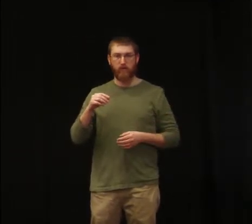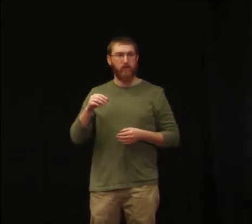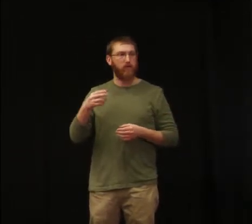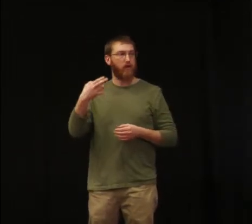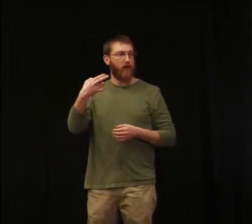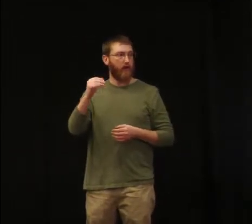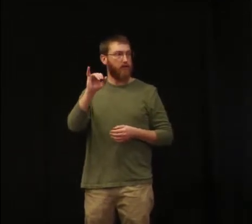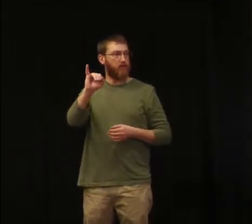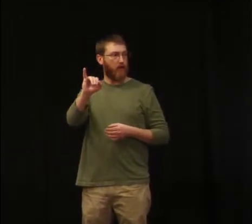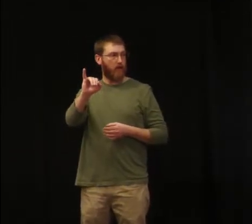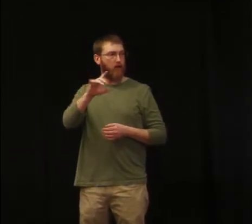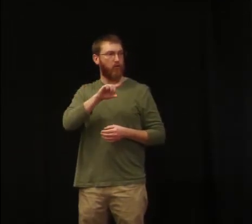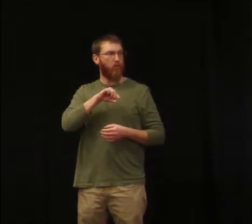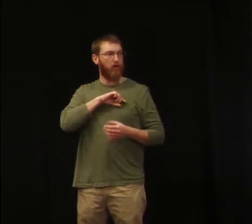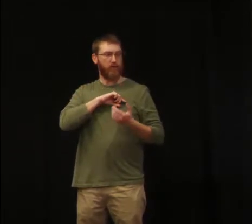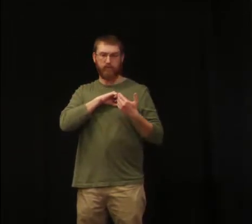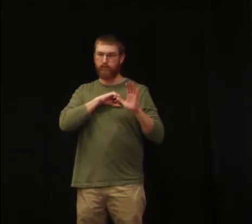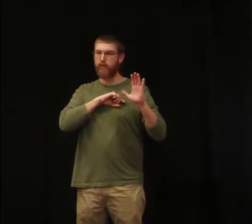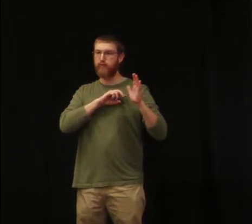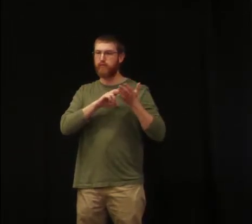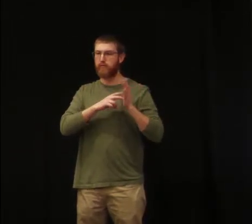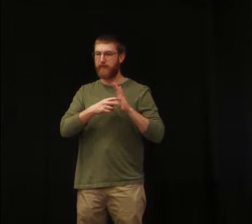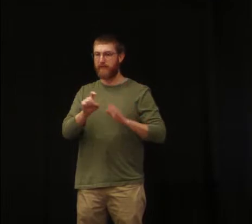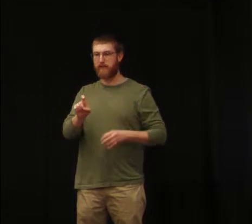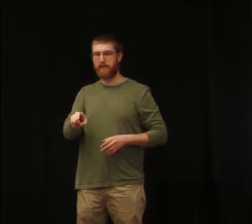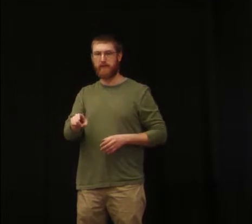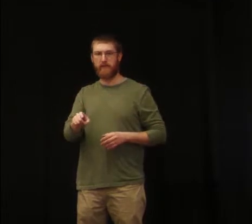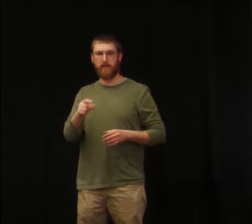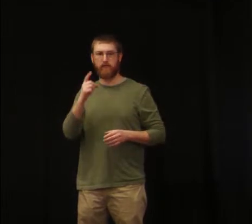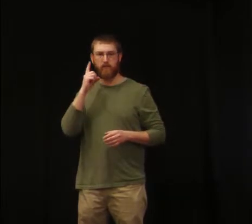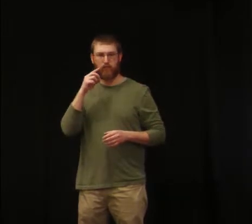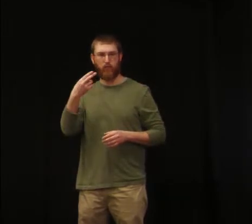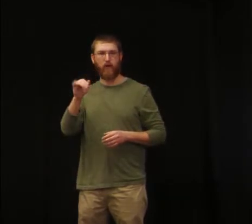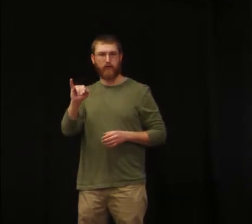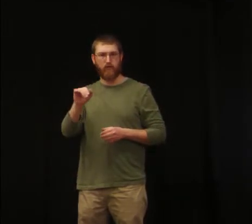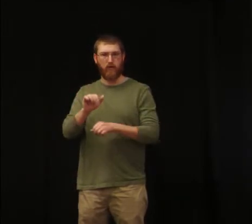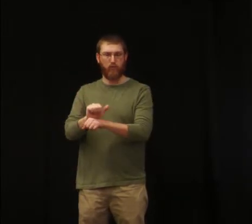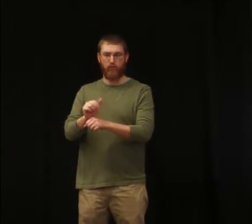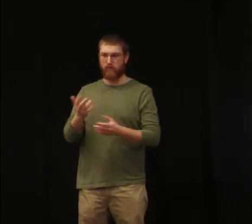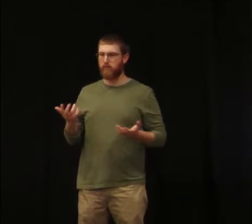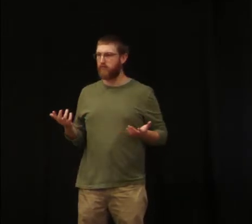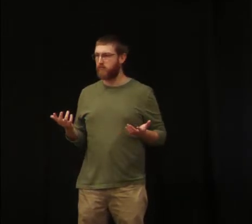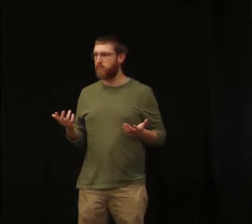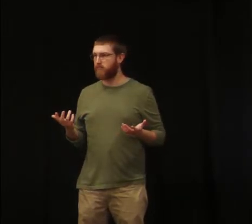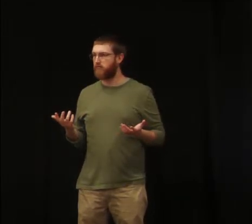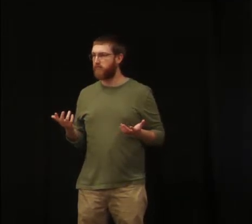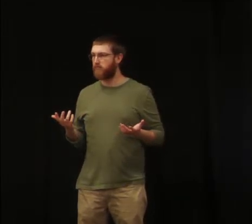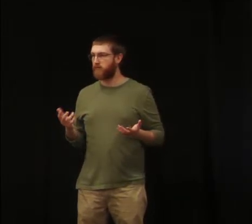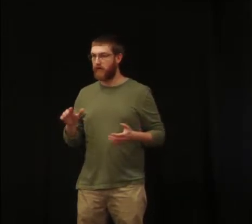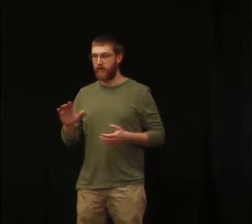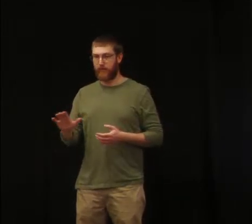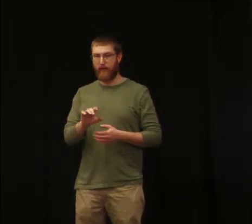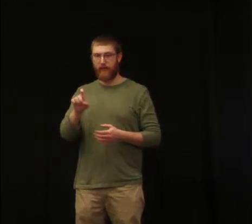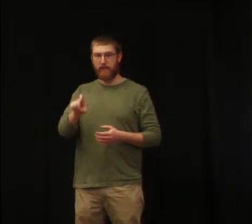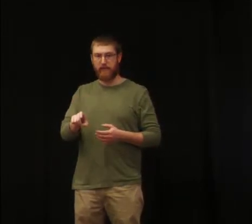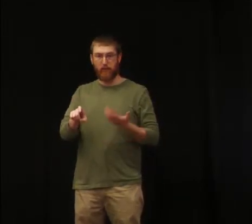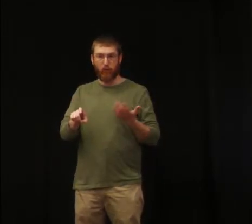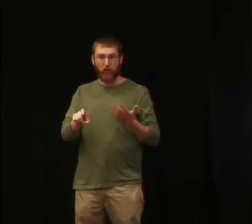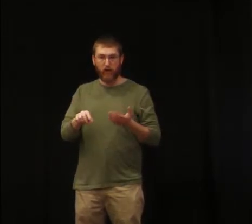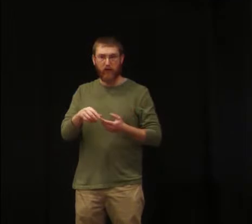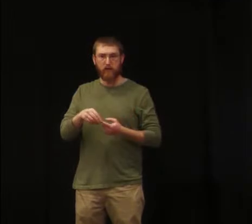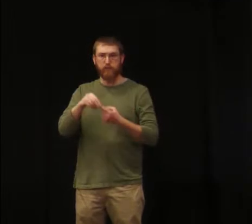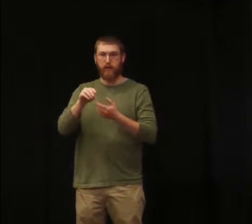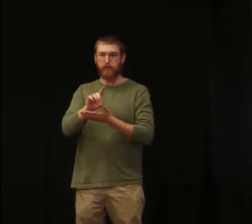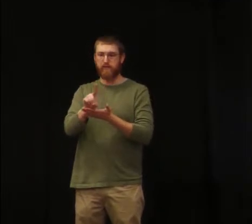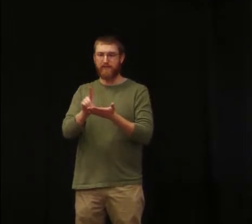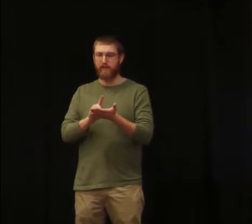as having a hearing impairment, so therefore they had needs. And part of qualifying is that they need specially designed instruction and